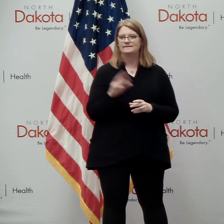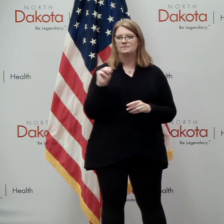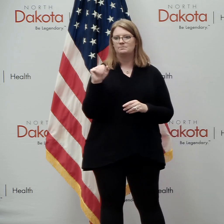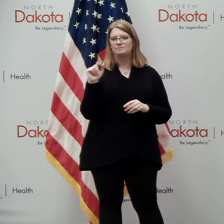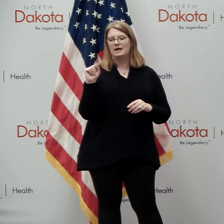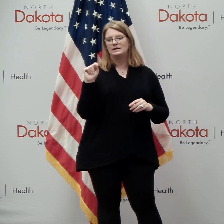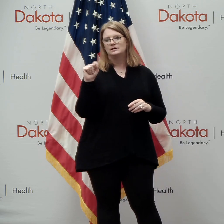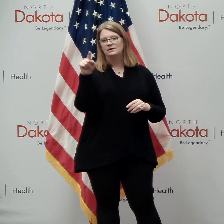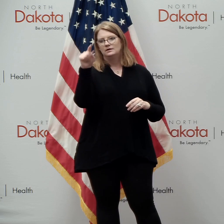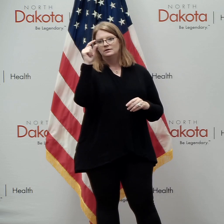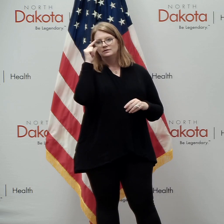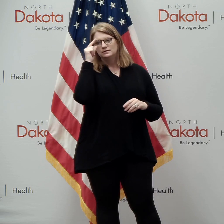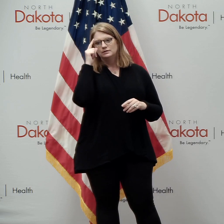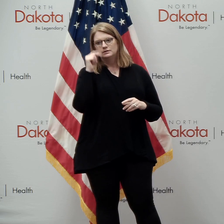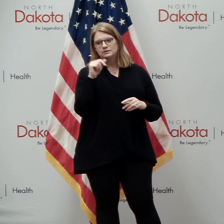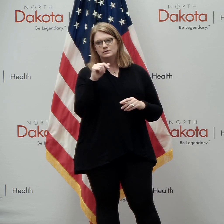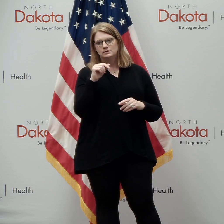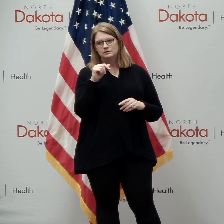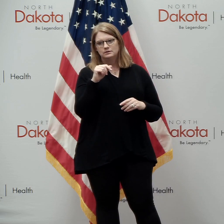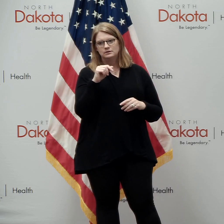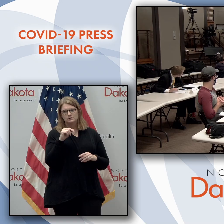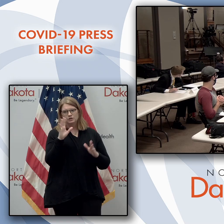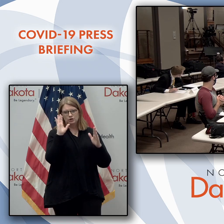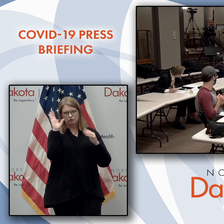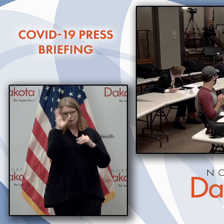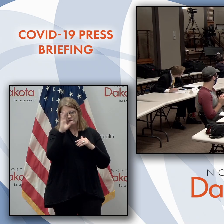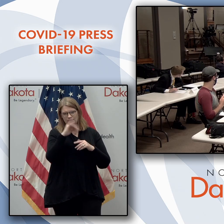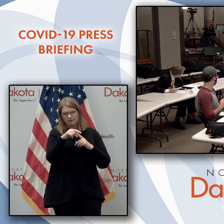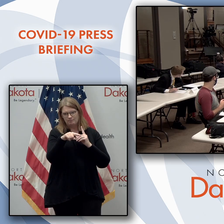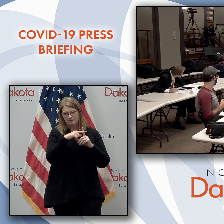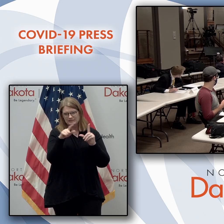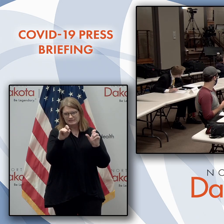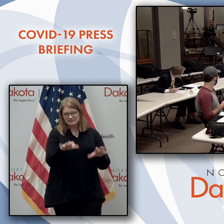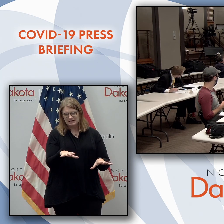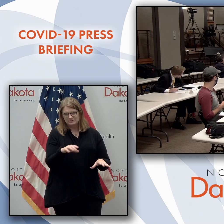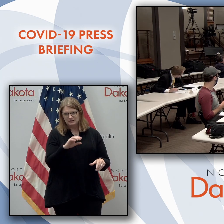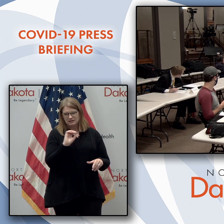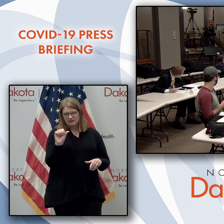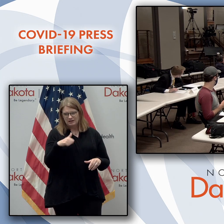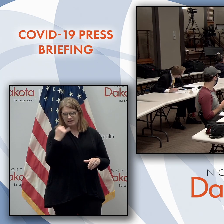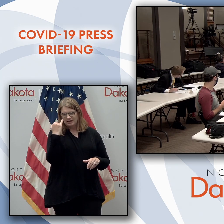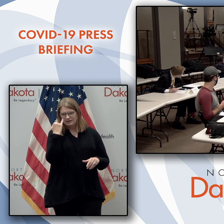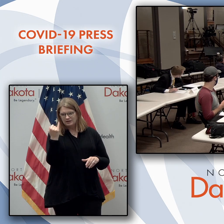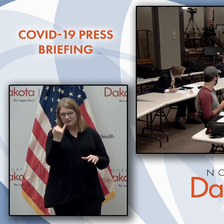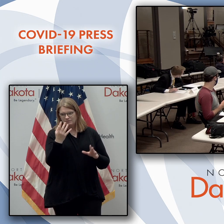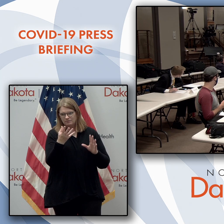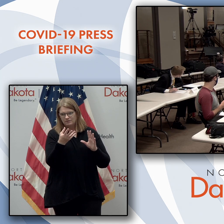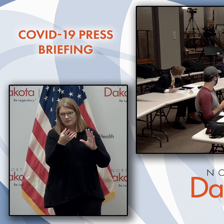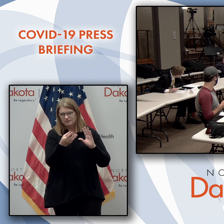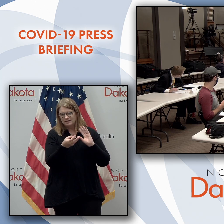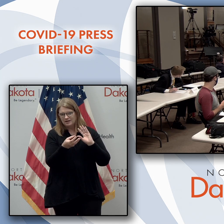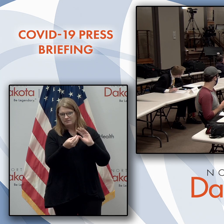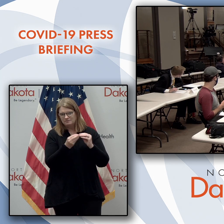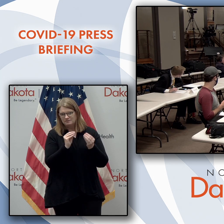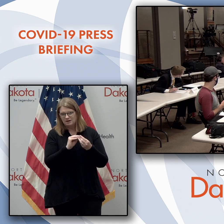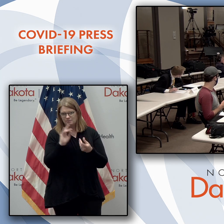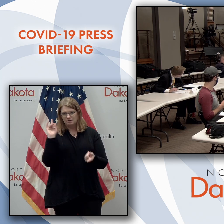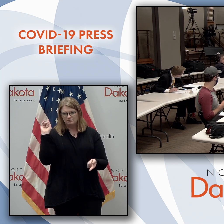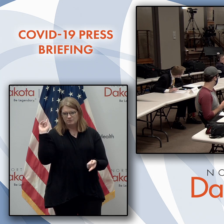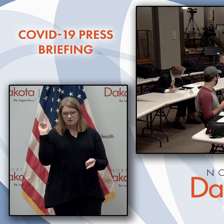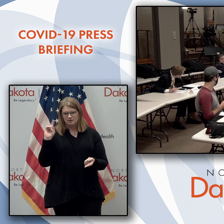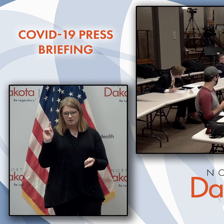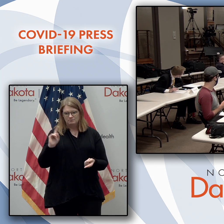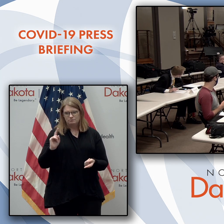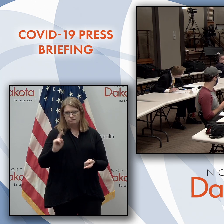Matt? Targeting positive tests. Any idea when that number then may start coming down if you're specifically trying